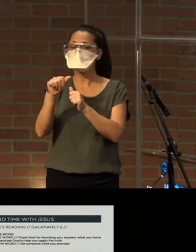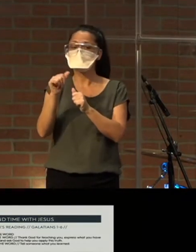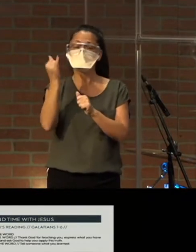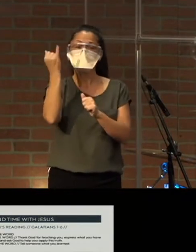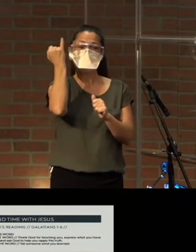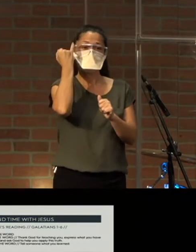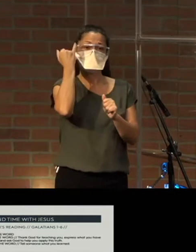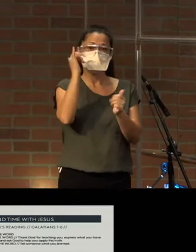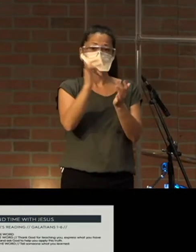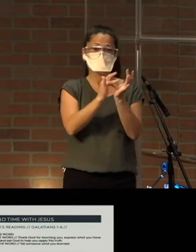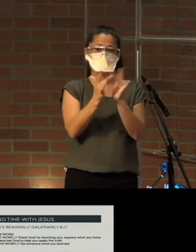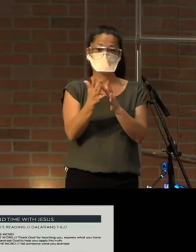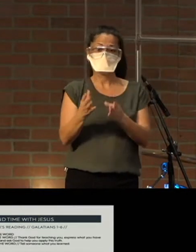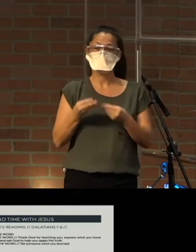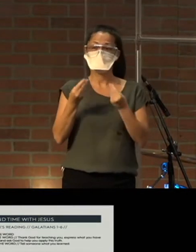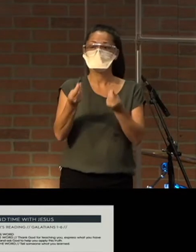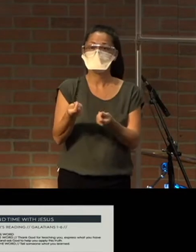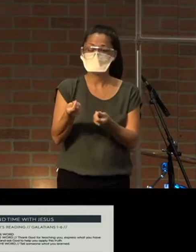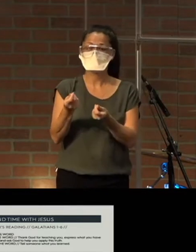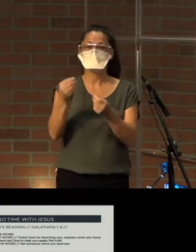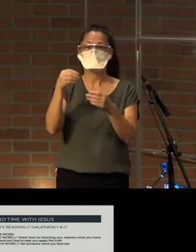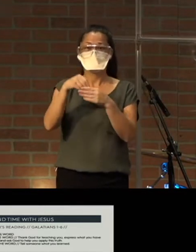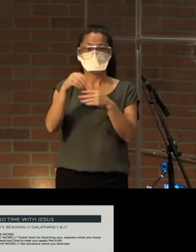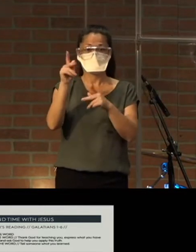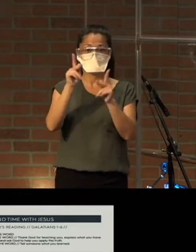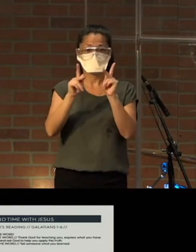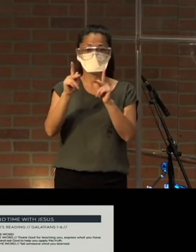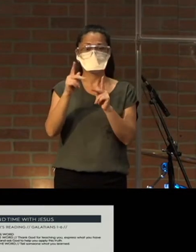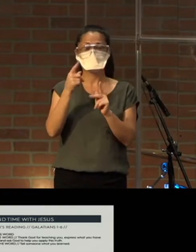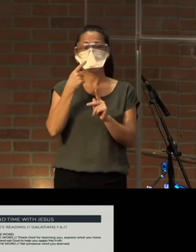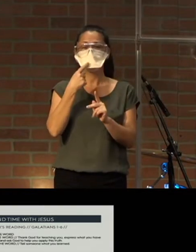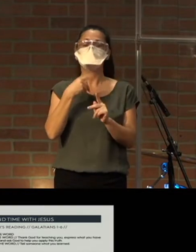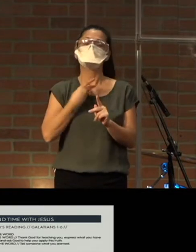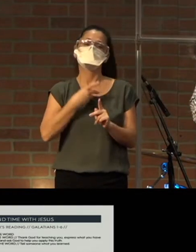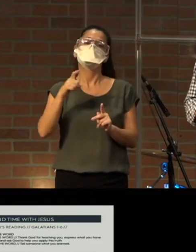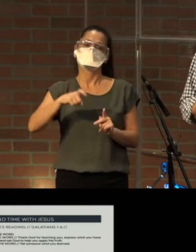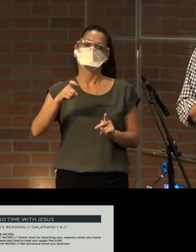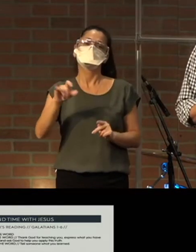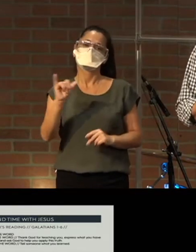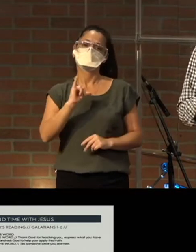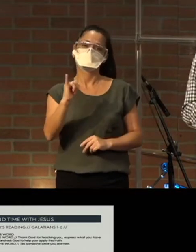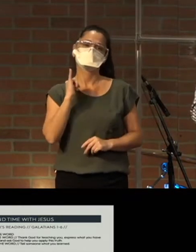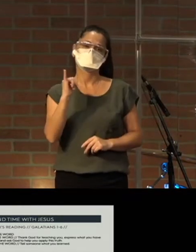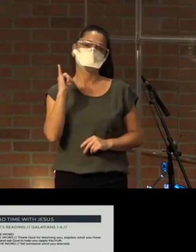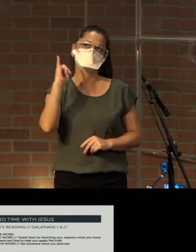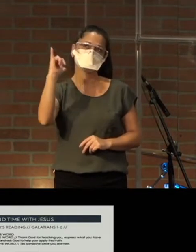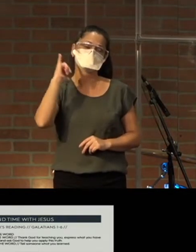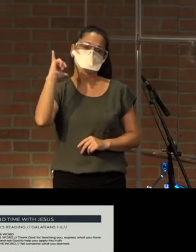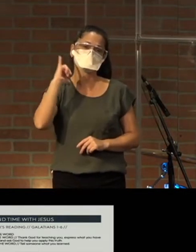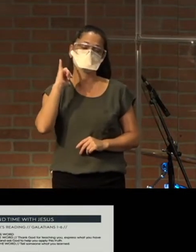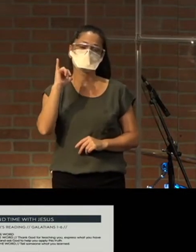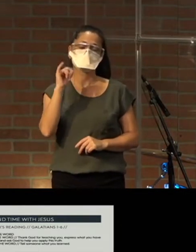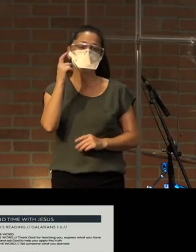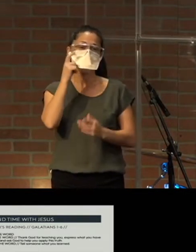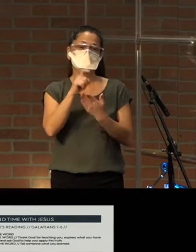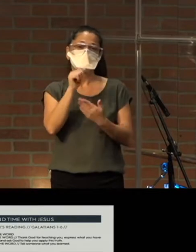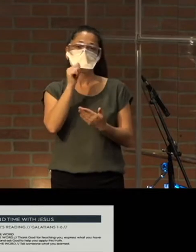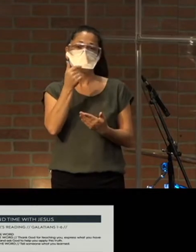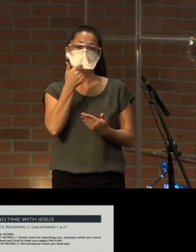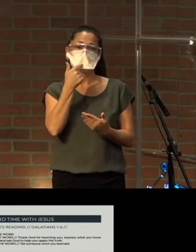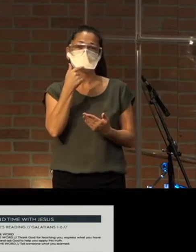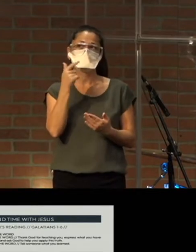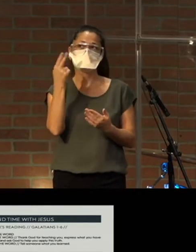Jesus invested in people, it goes without saying that we should too. And note that it doesn't say Jesus gathered